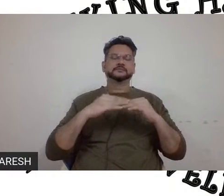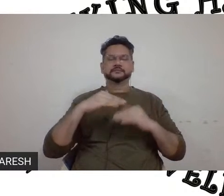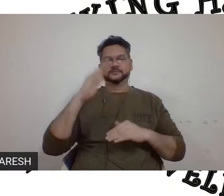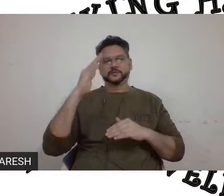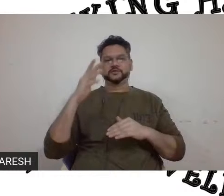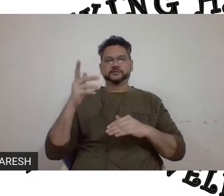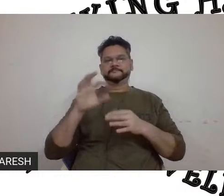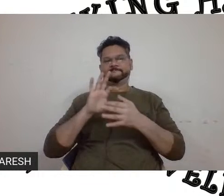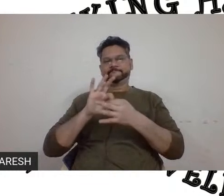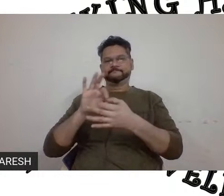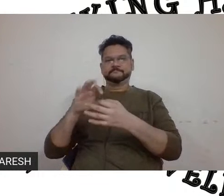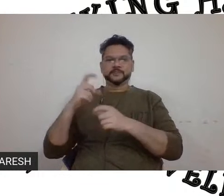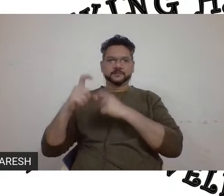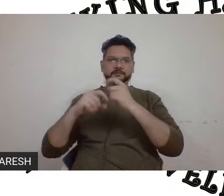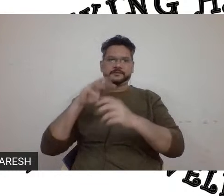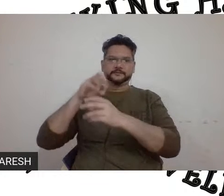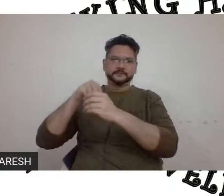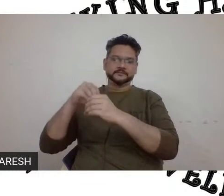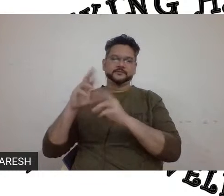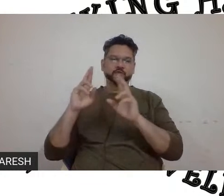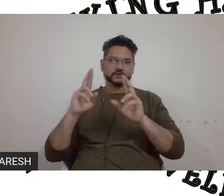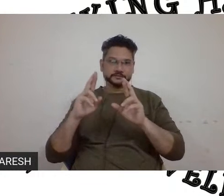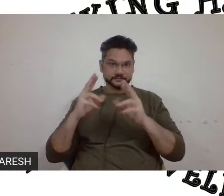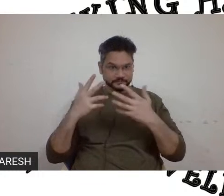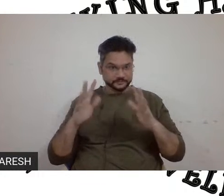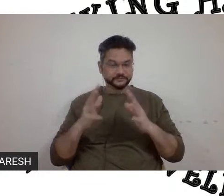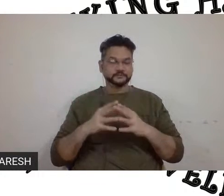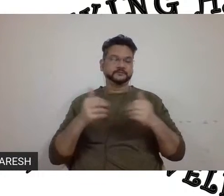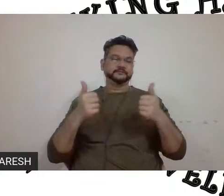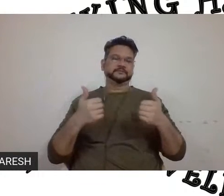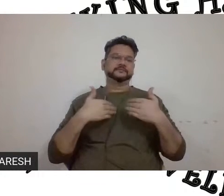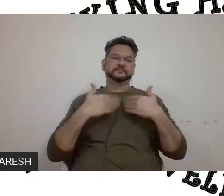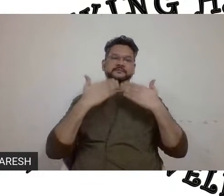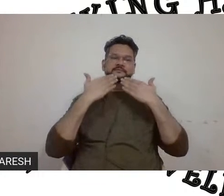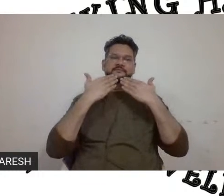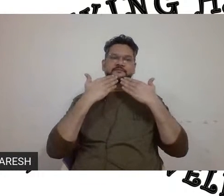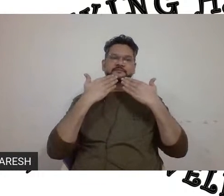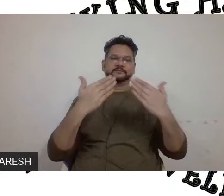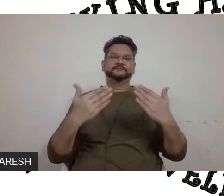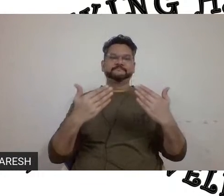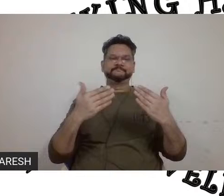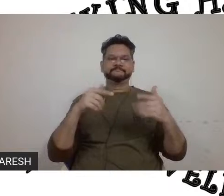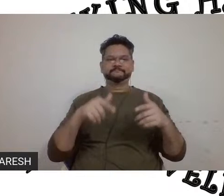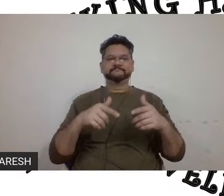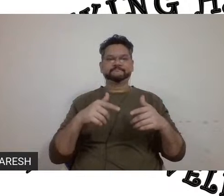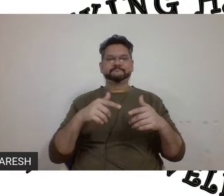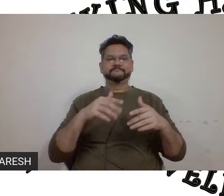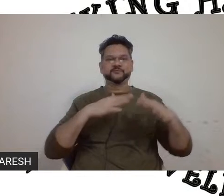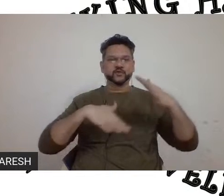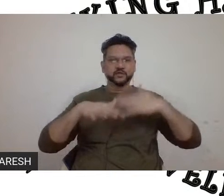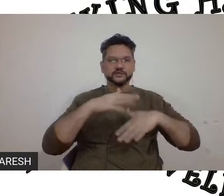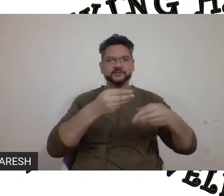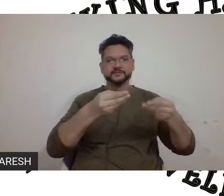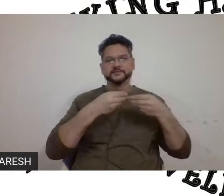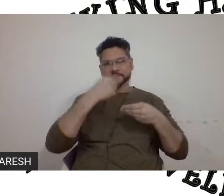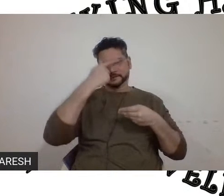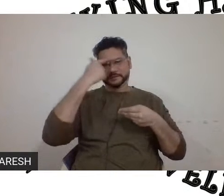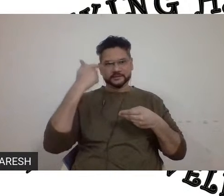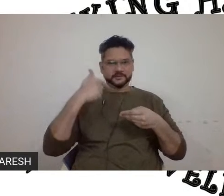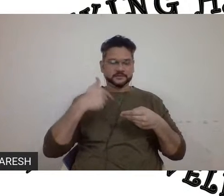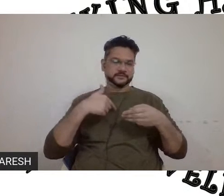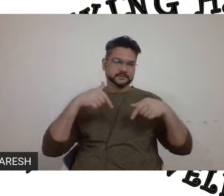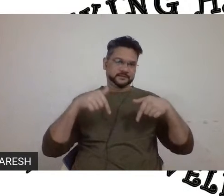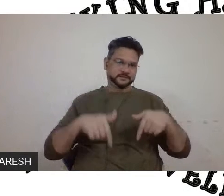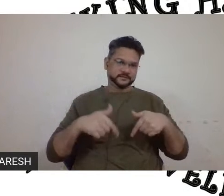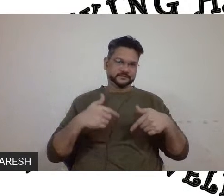the organizers for allowing me to talk on this great platform about the opportunity for youth with disability working